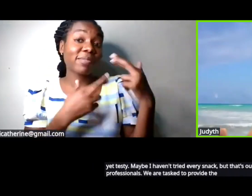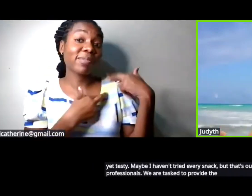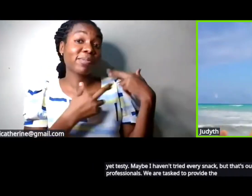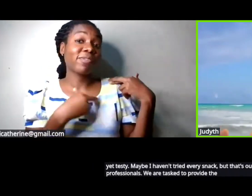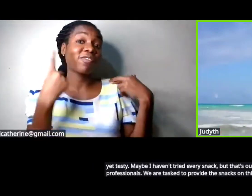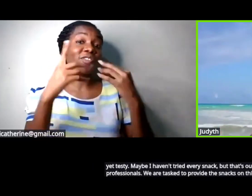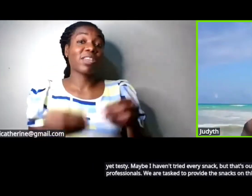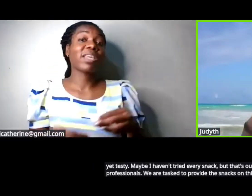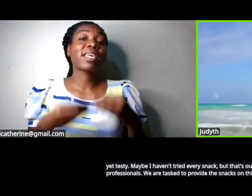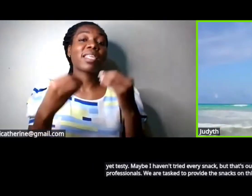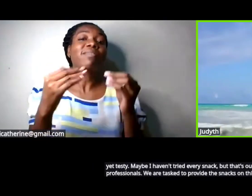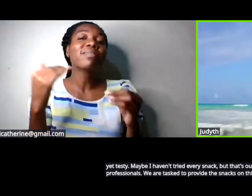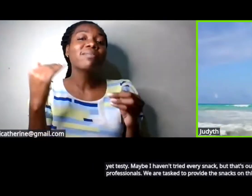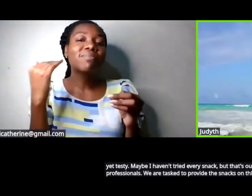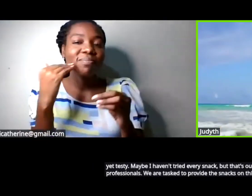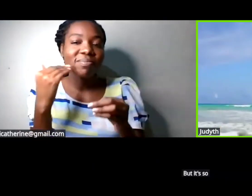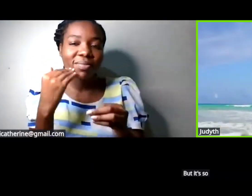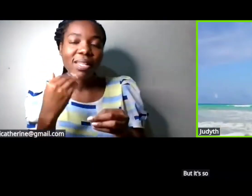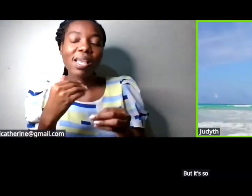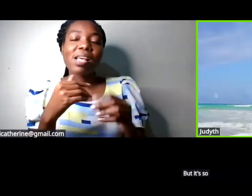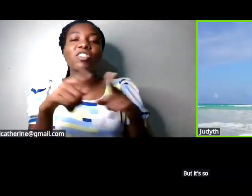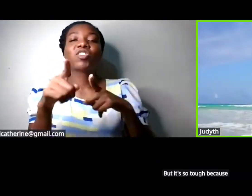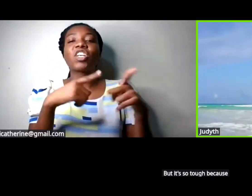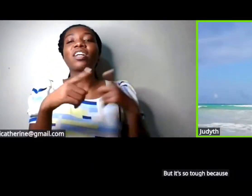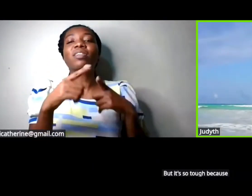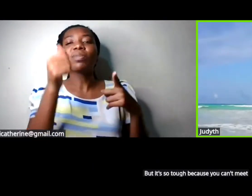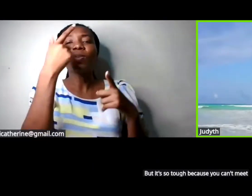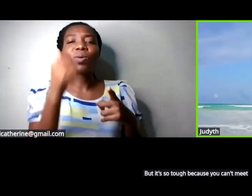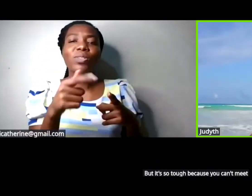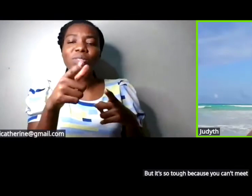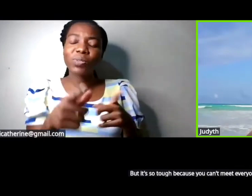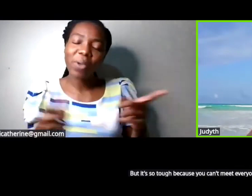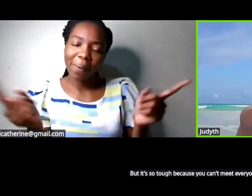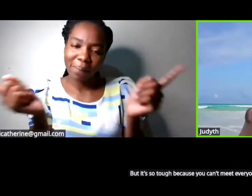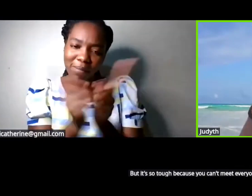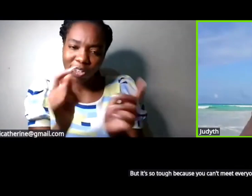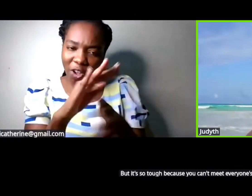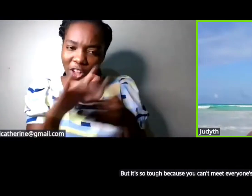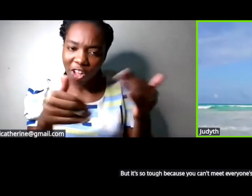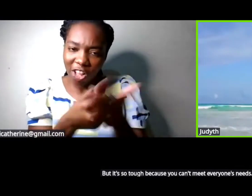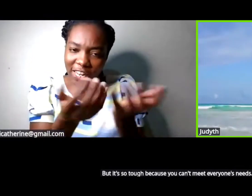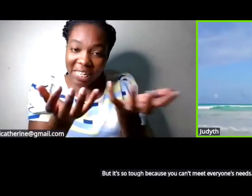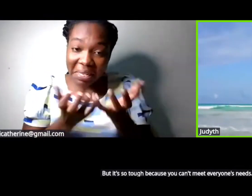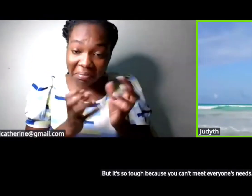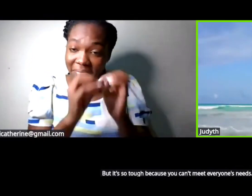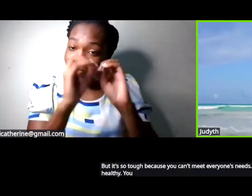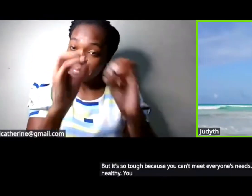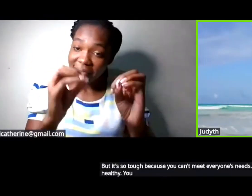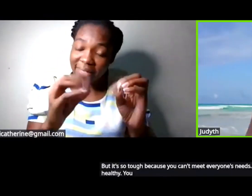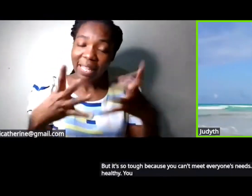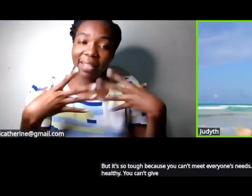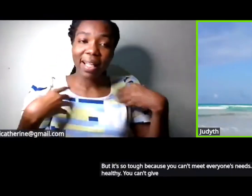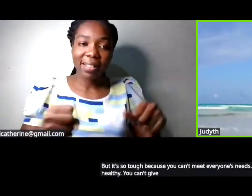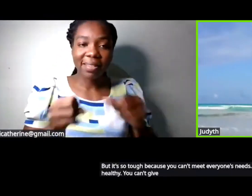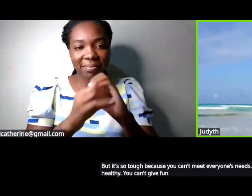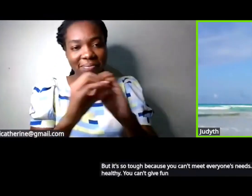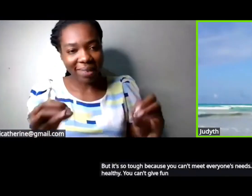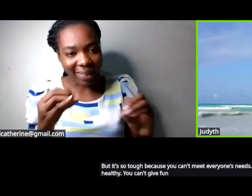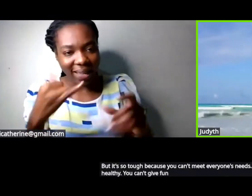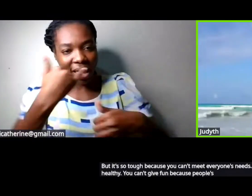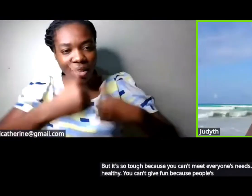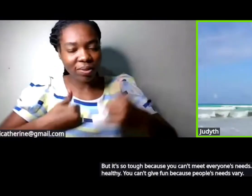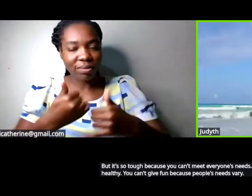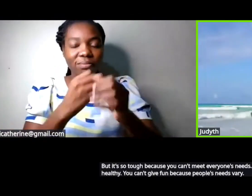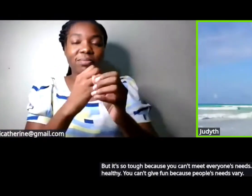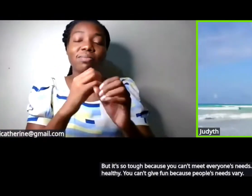journey, but it's so tough because you can't meet everyone's need. You can't give healthy, you can't give fun, because people's needs vary.